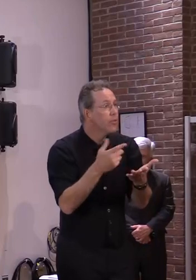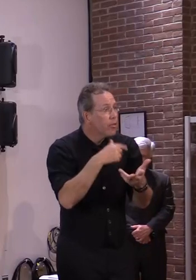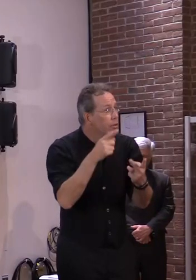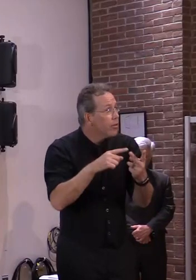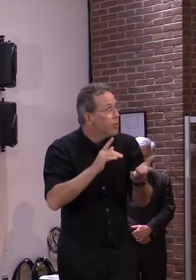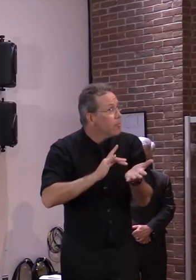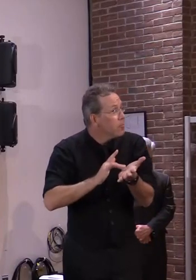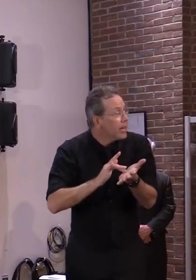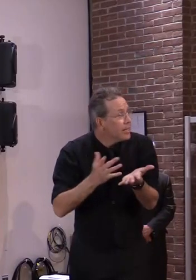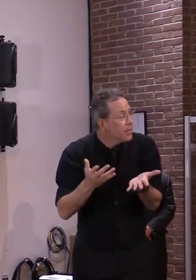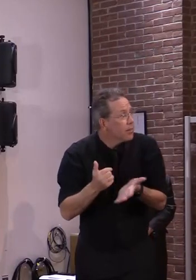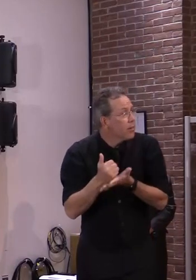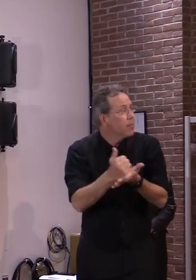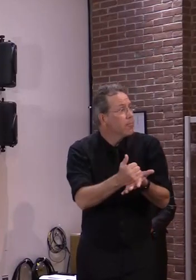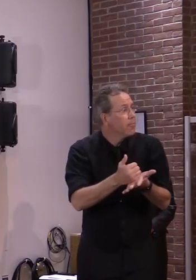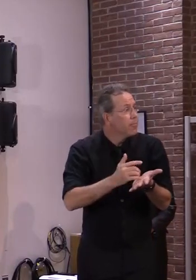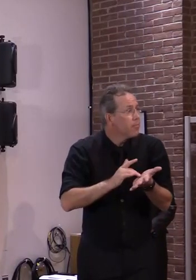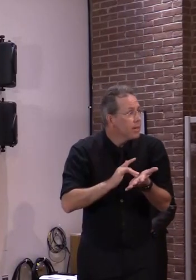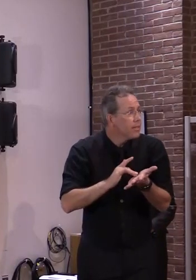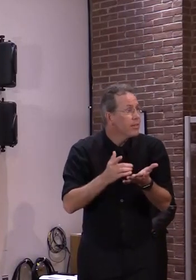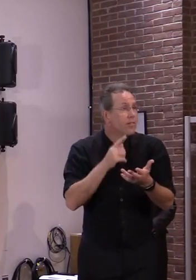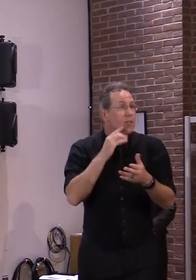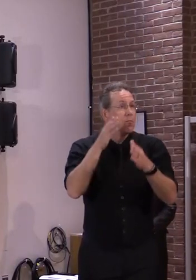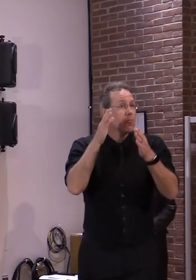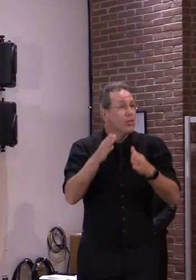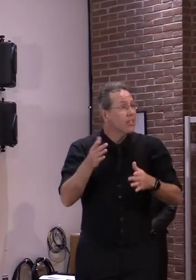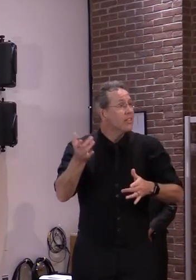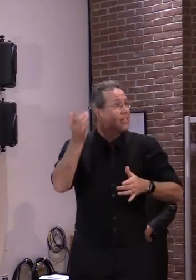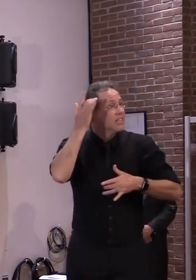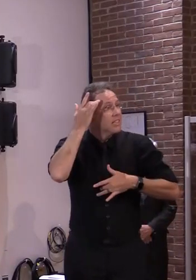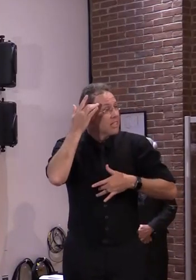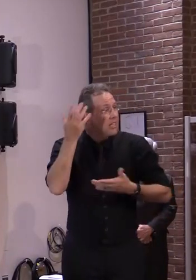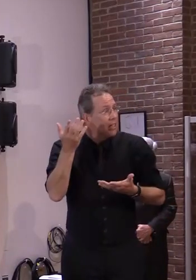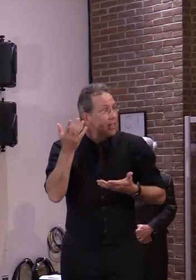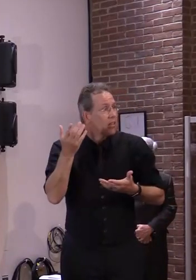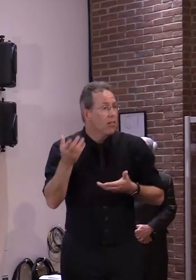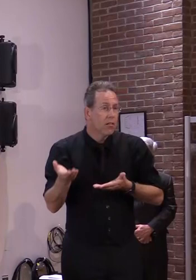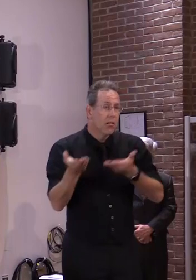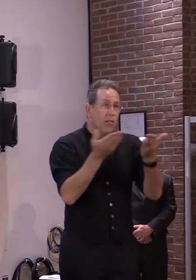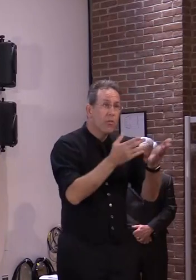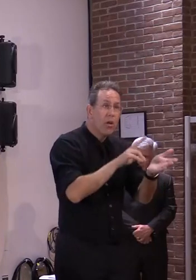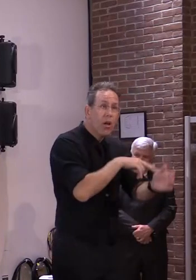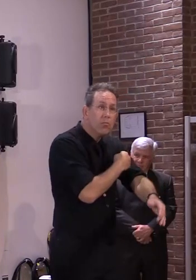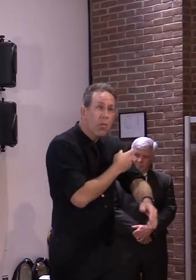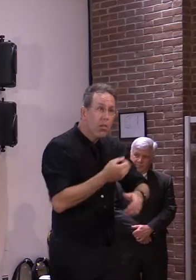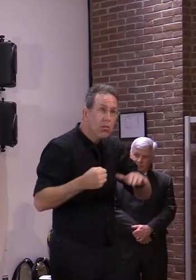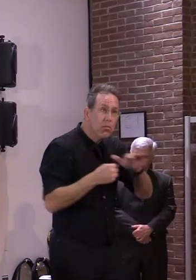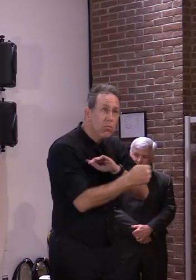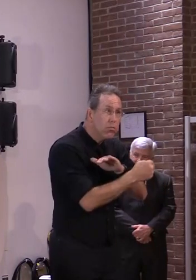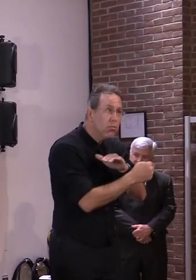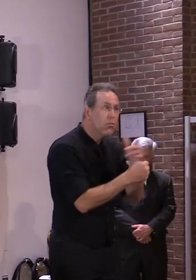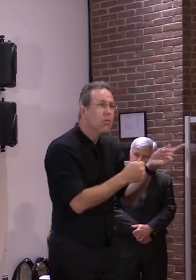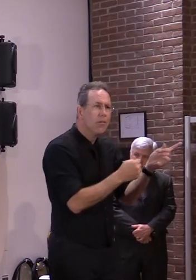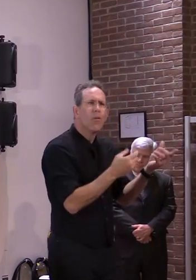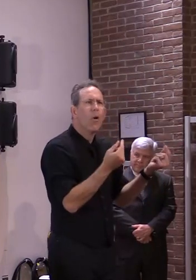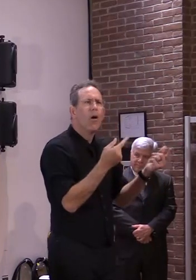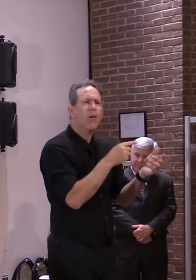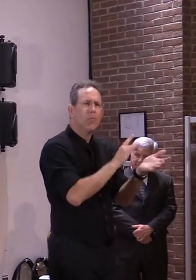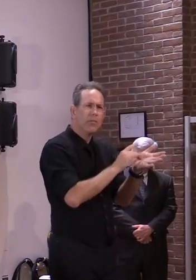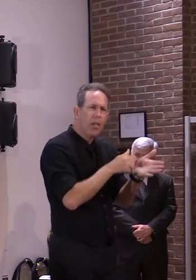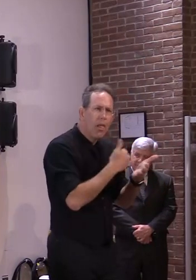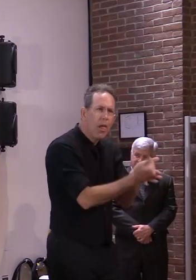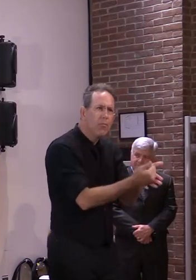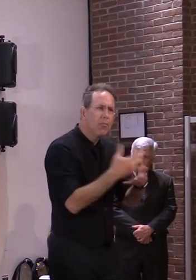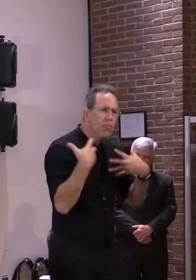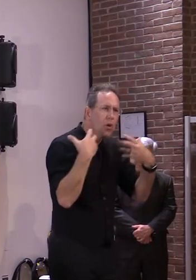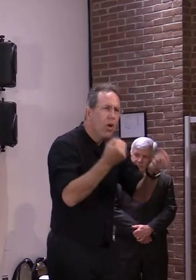and became a case, versus trying to prevent becoming a case at all. I don't really